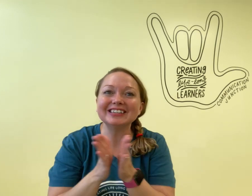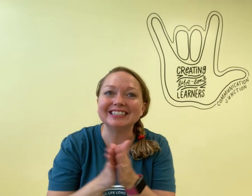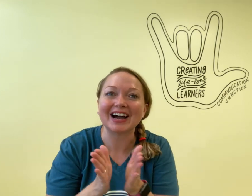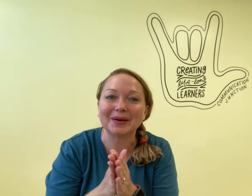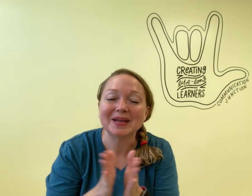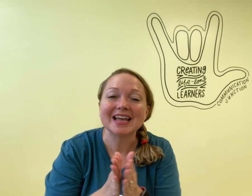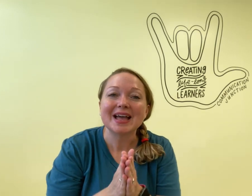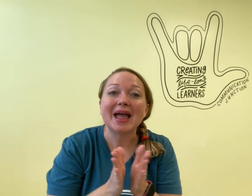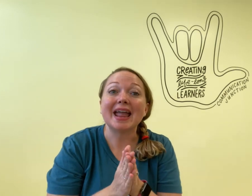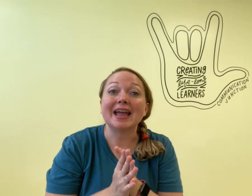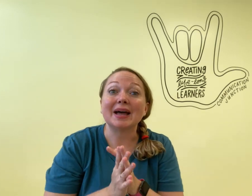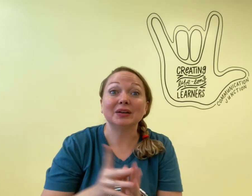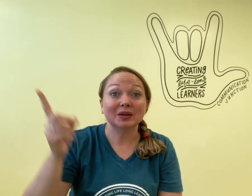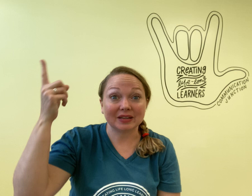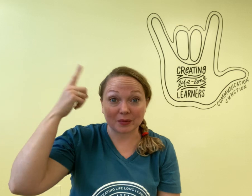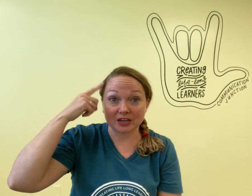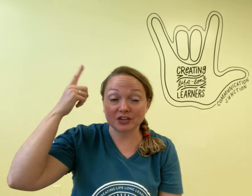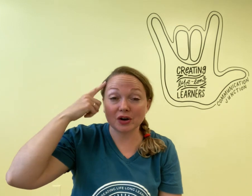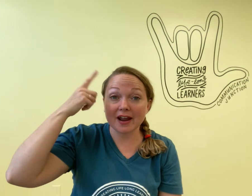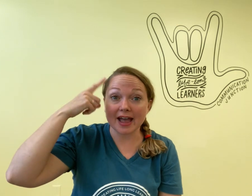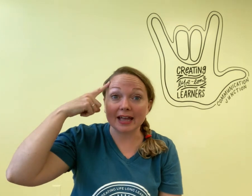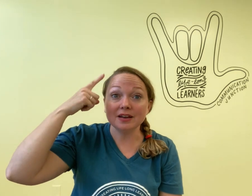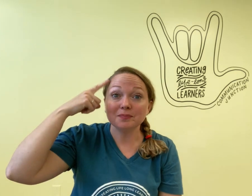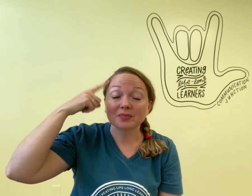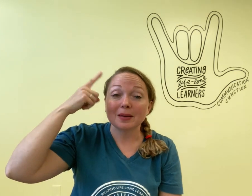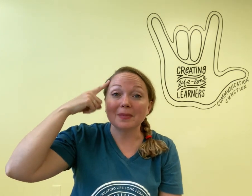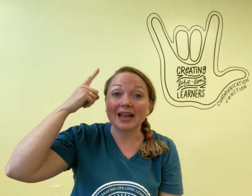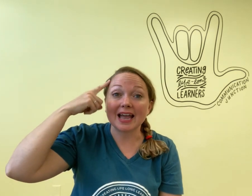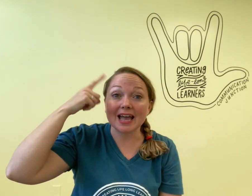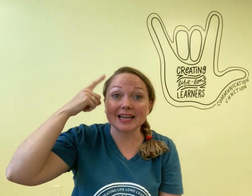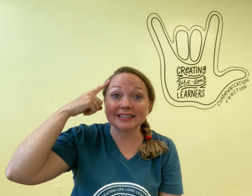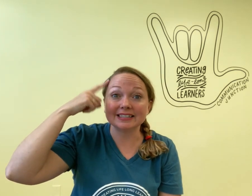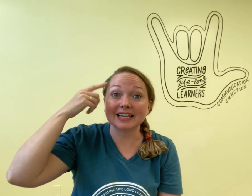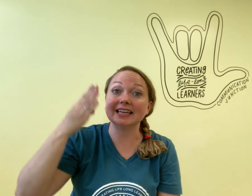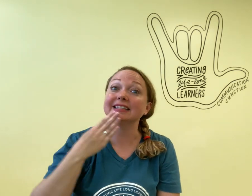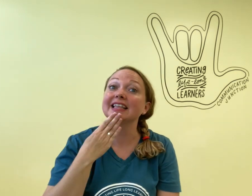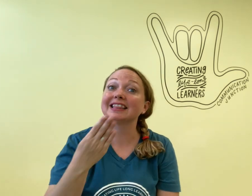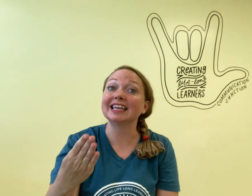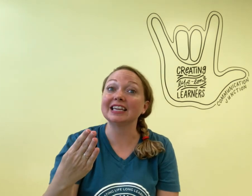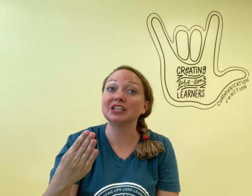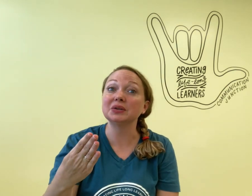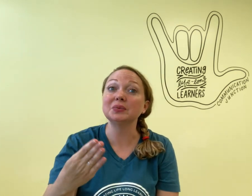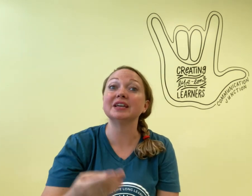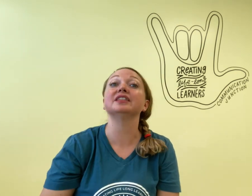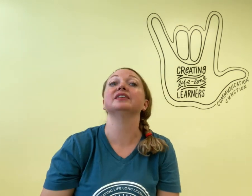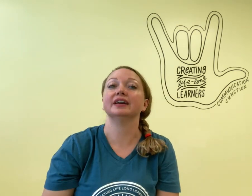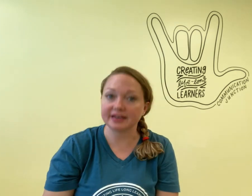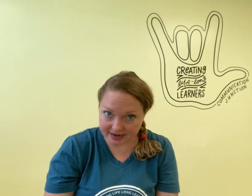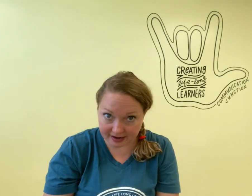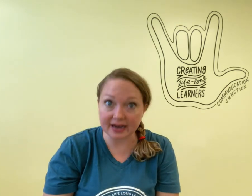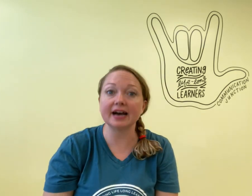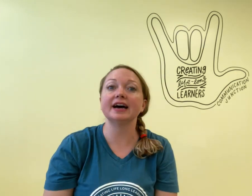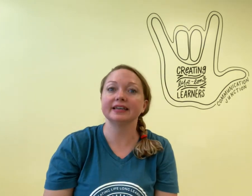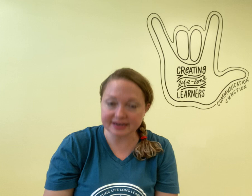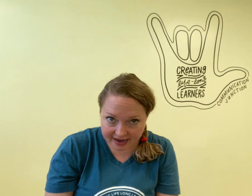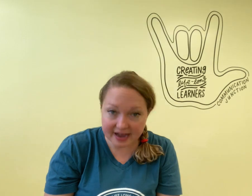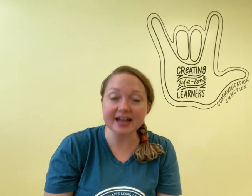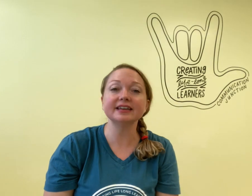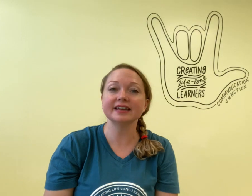job. And now we're gonna do our head. My head says thank you with a nod, nod,